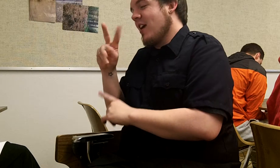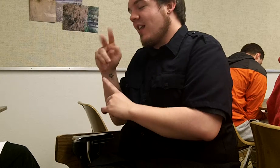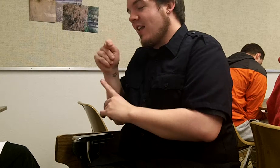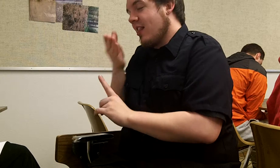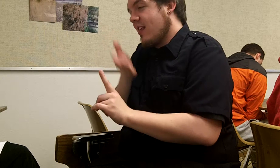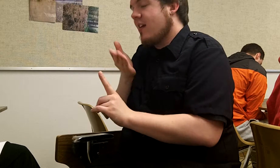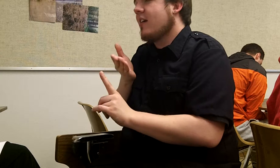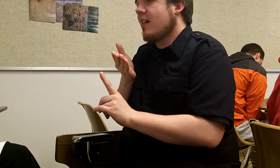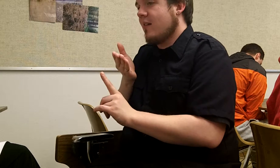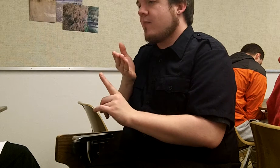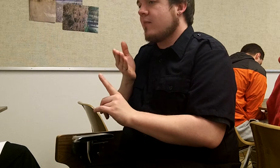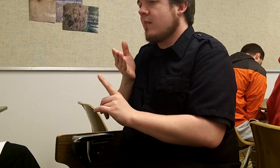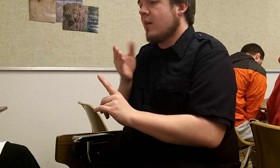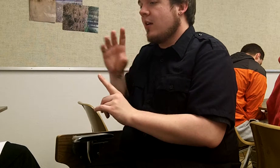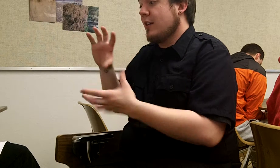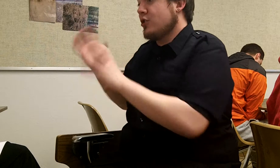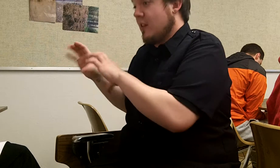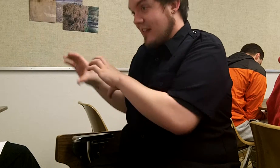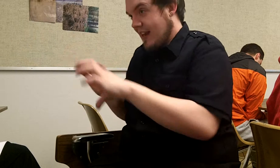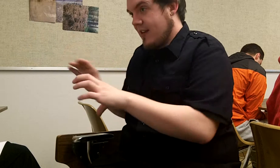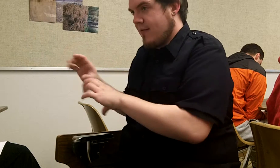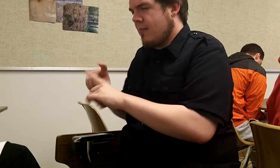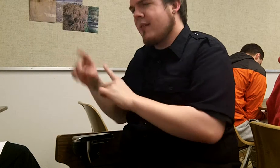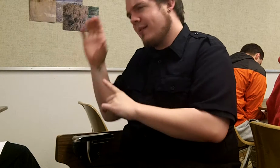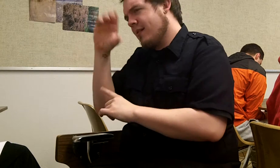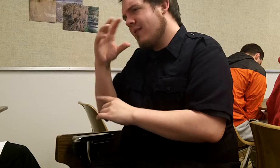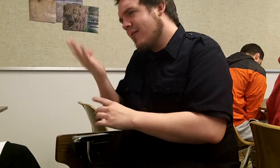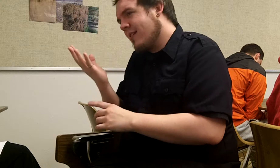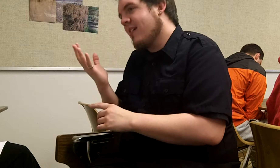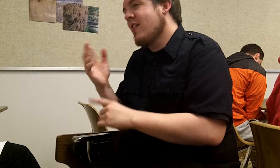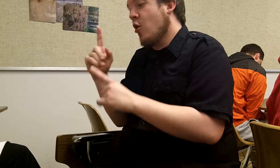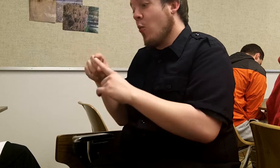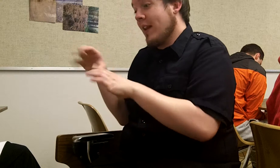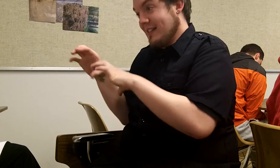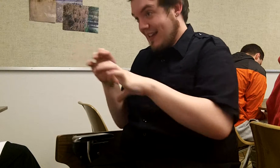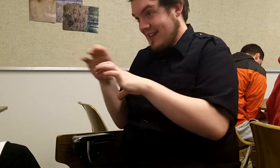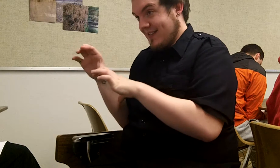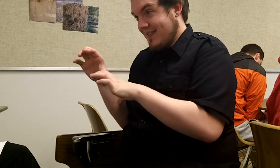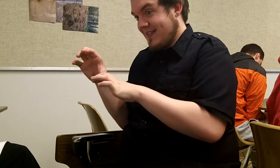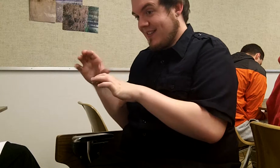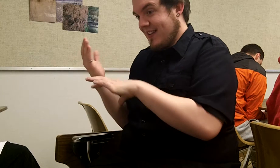active. The odd thing about it is that when it's active, it's repressing